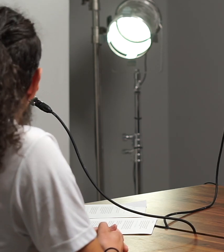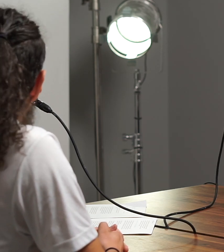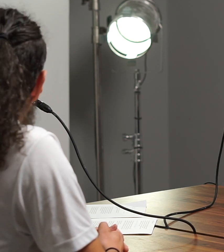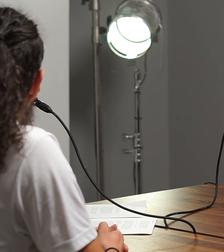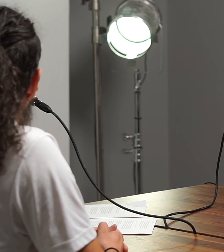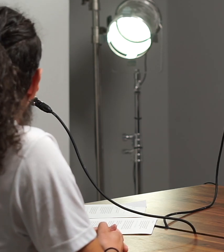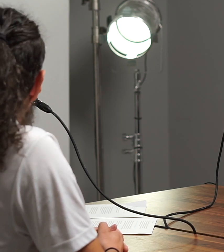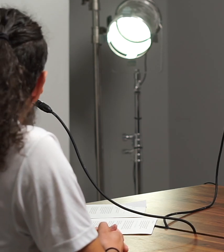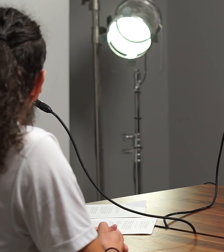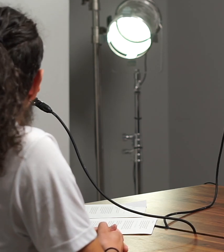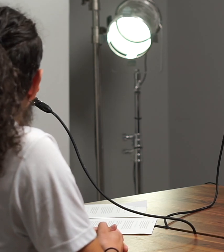understand that a little more